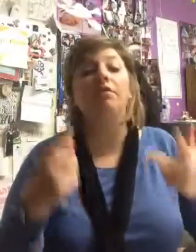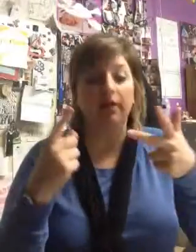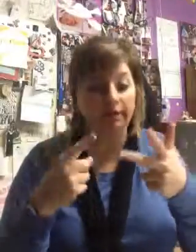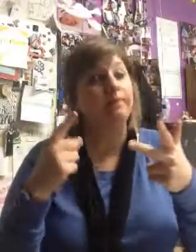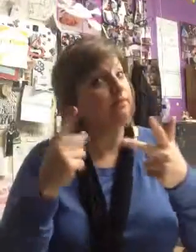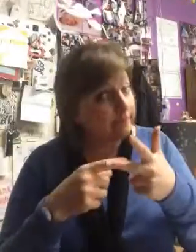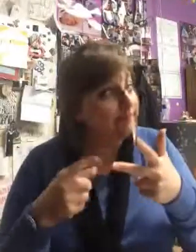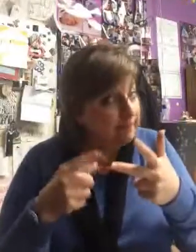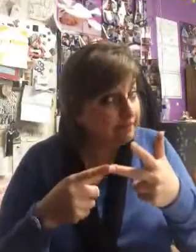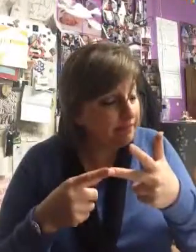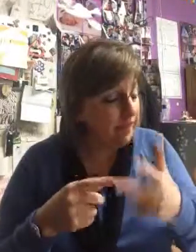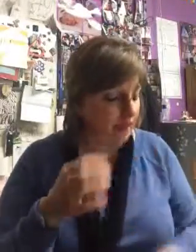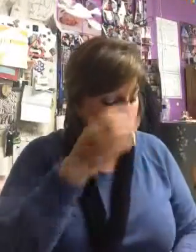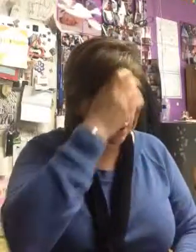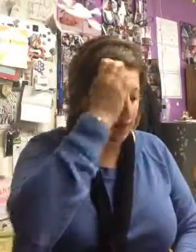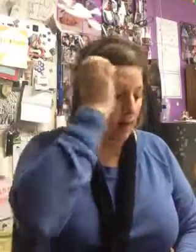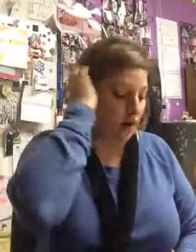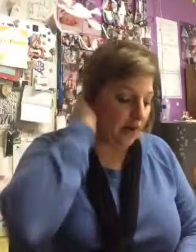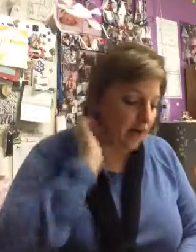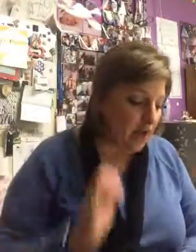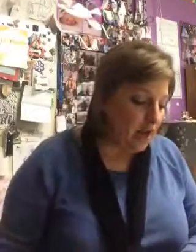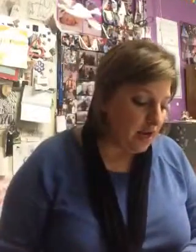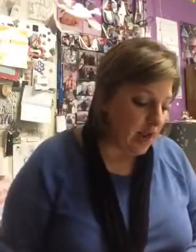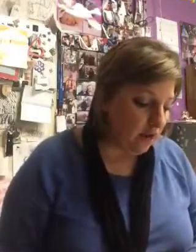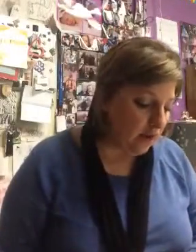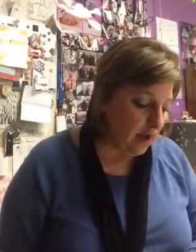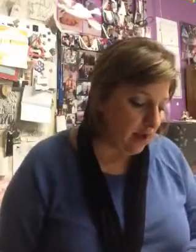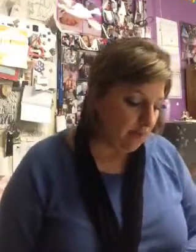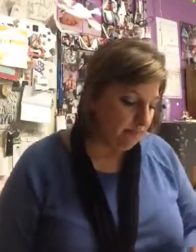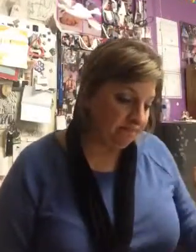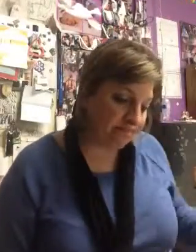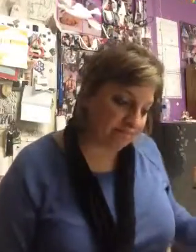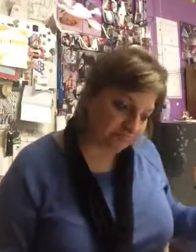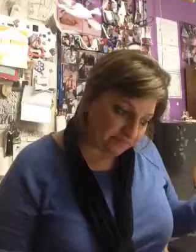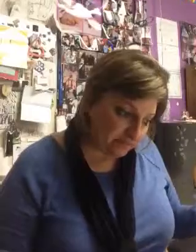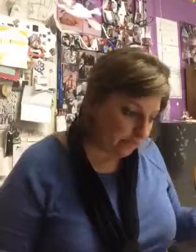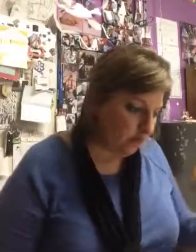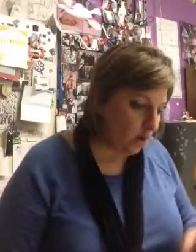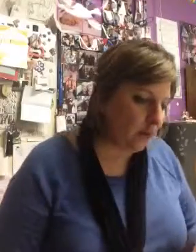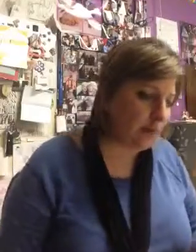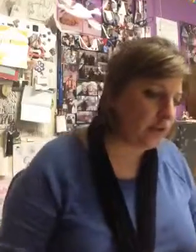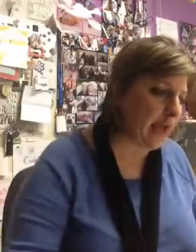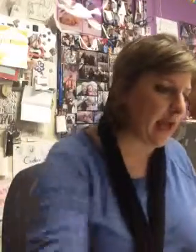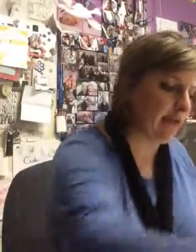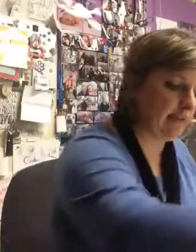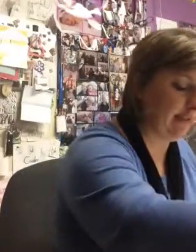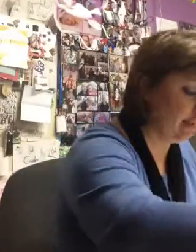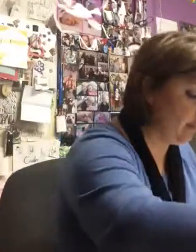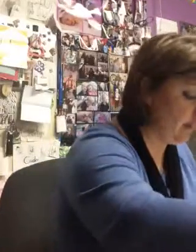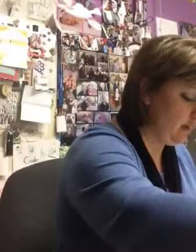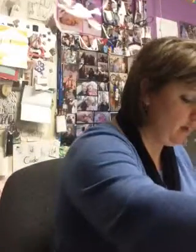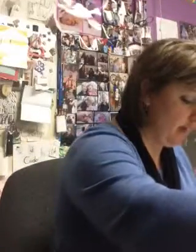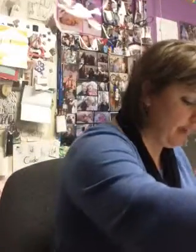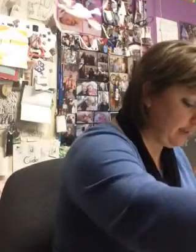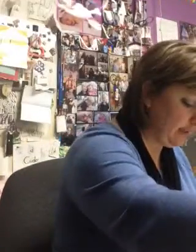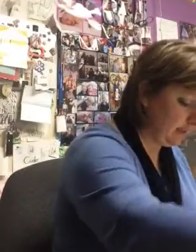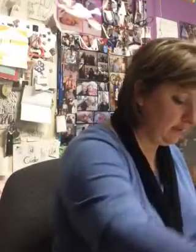nod. Okay? Alright. Now, we're going to look at the next